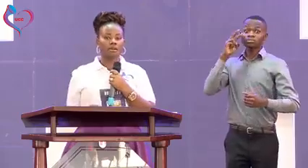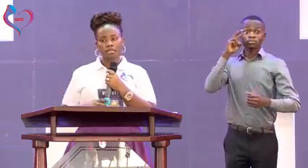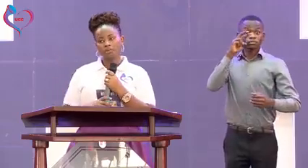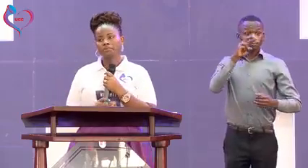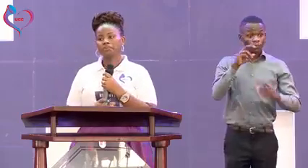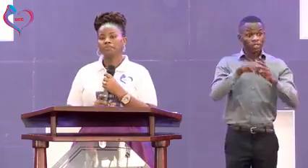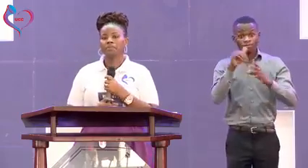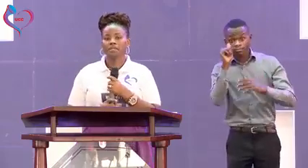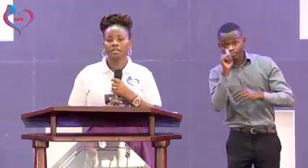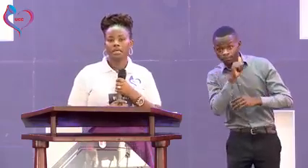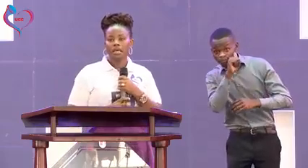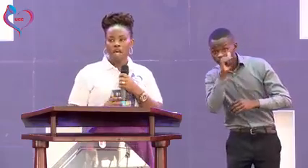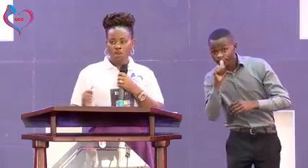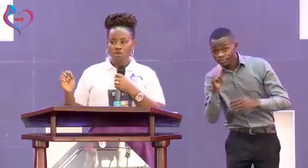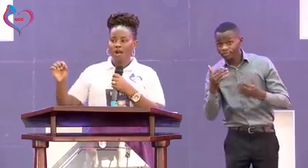in secret